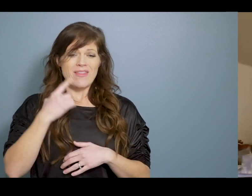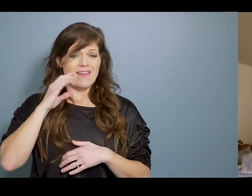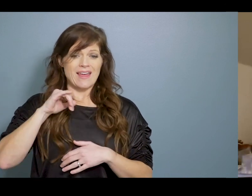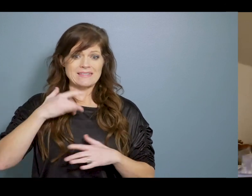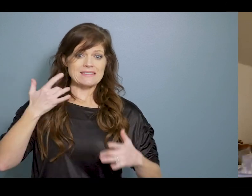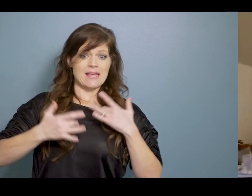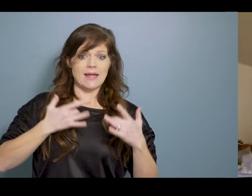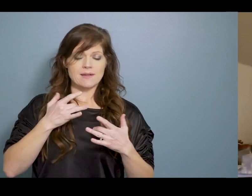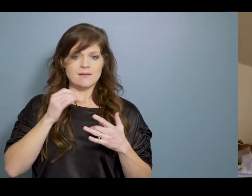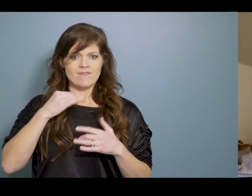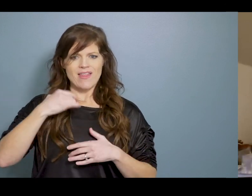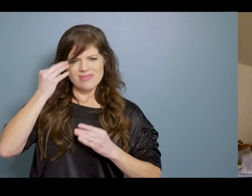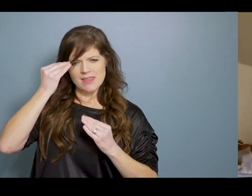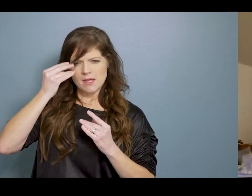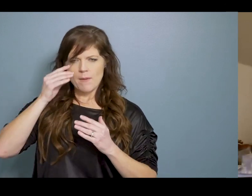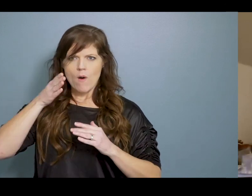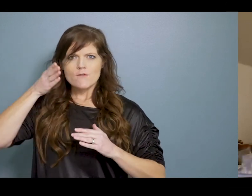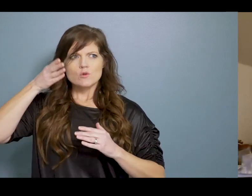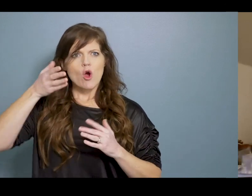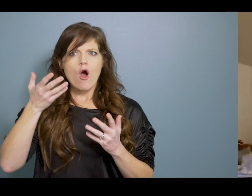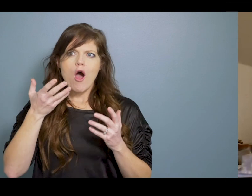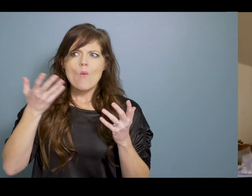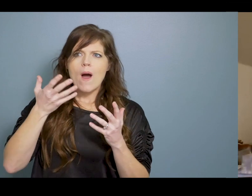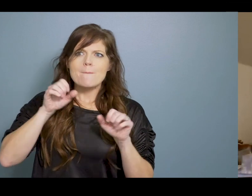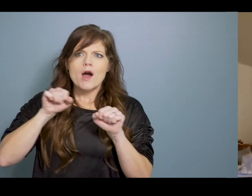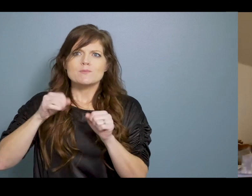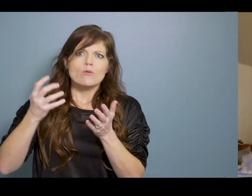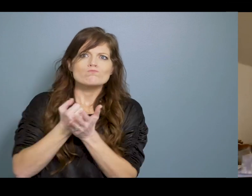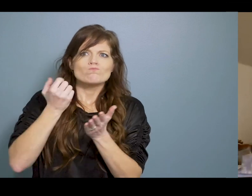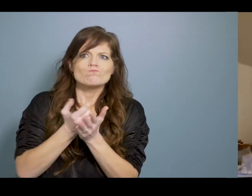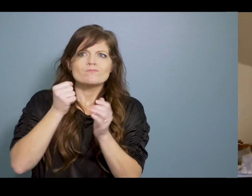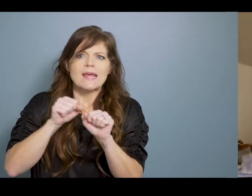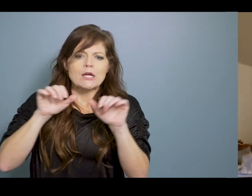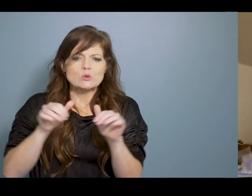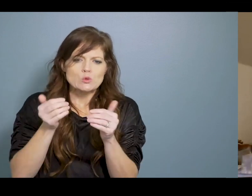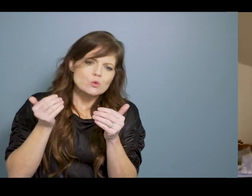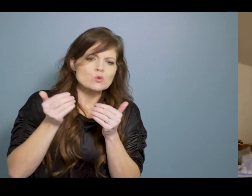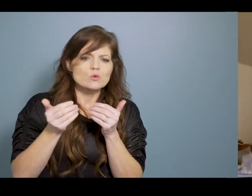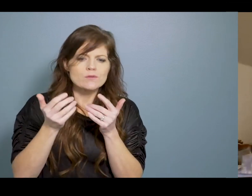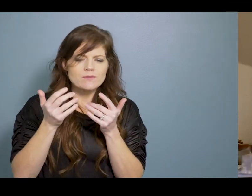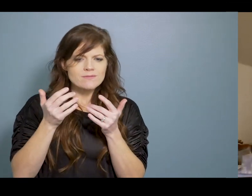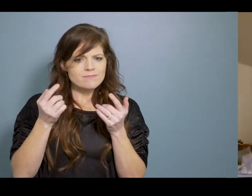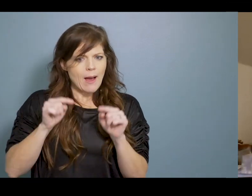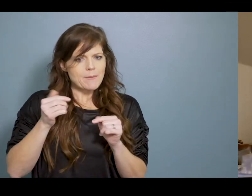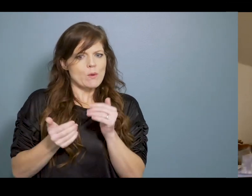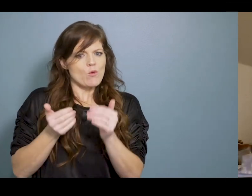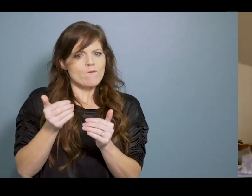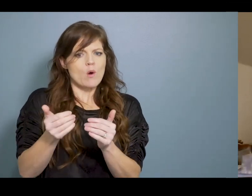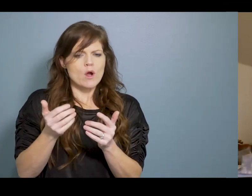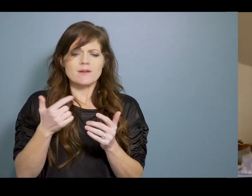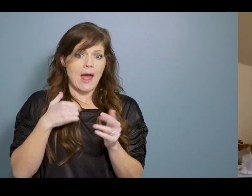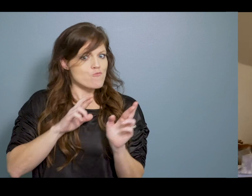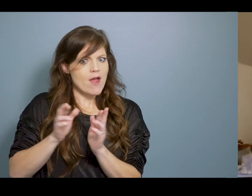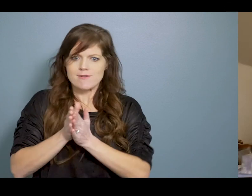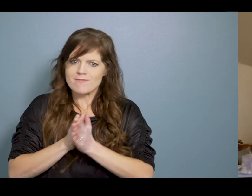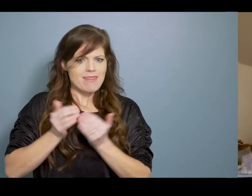think it's exciting to think about what we can do and what we can capture on a go forward basis. And I'm